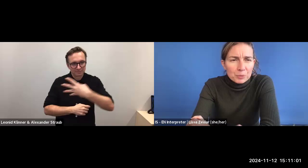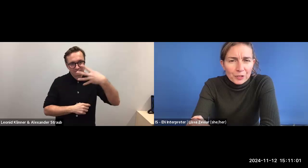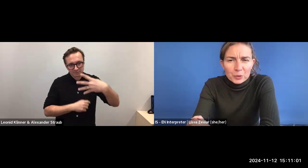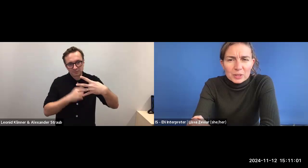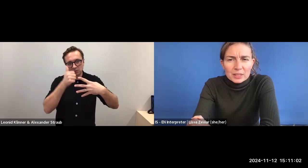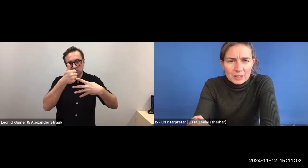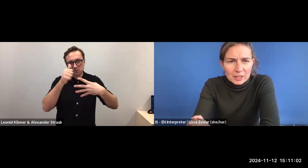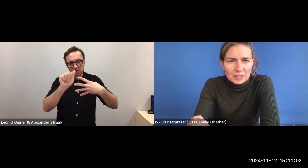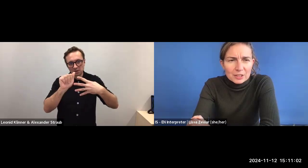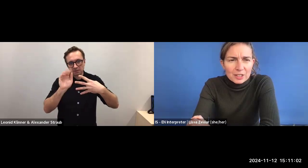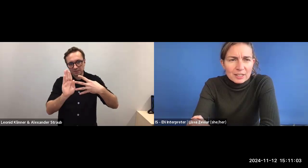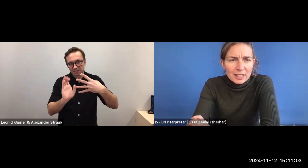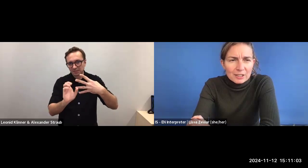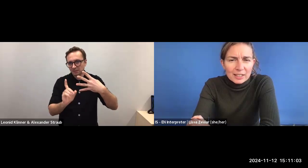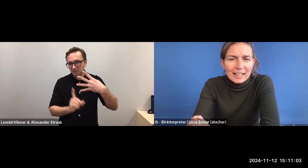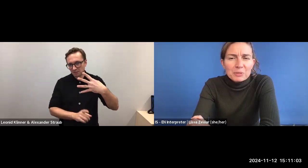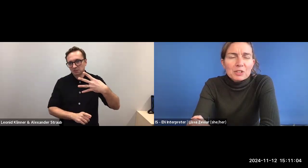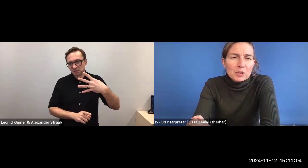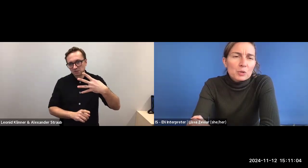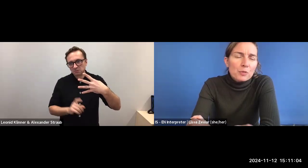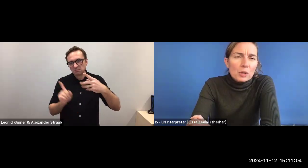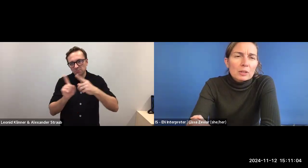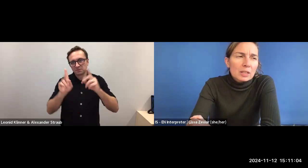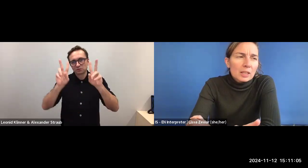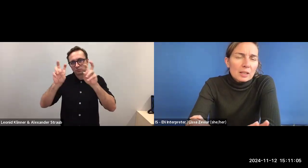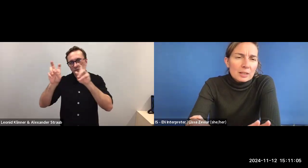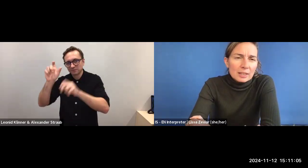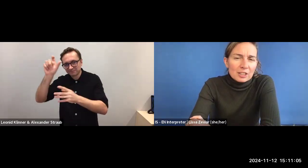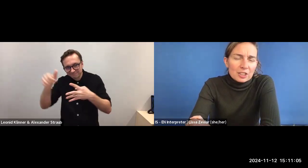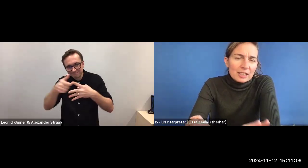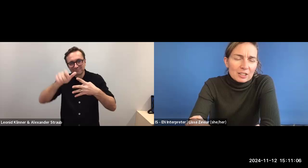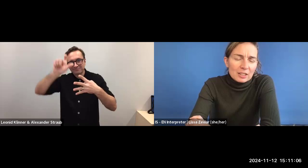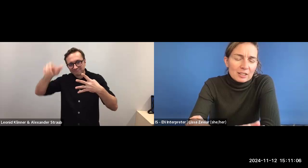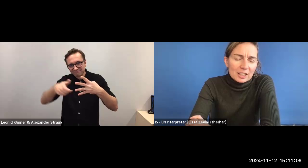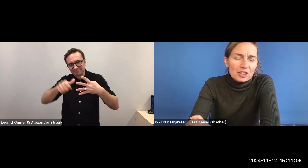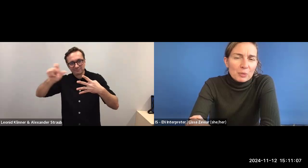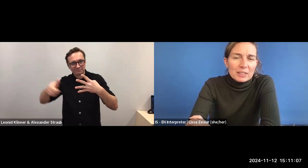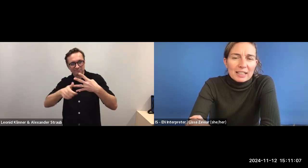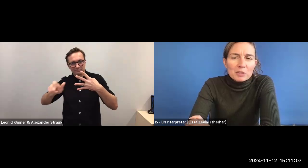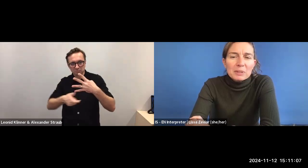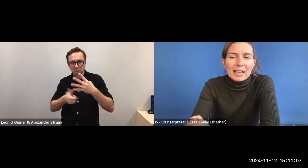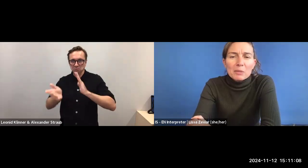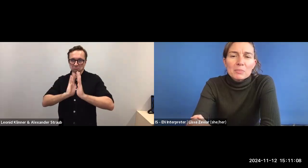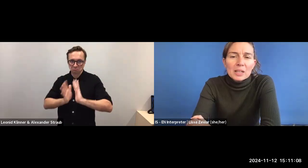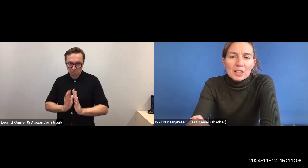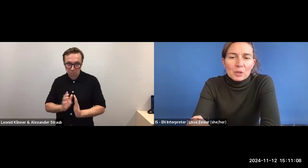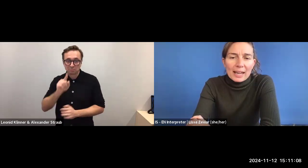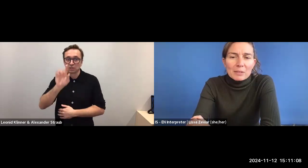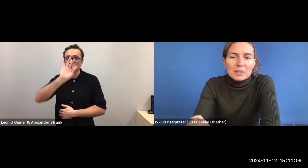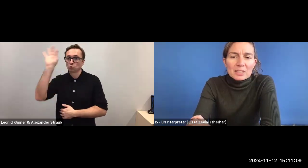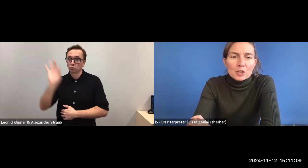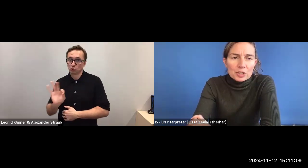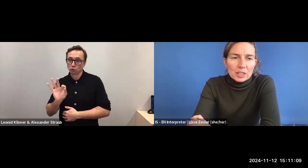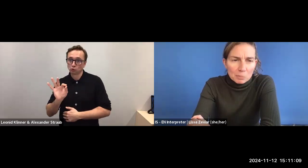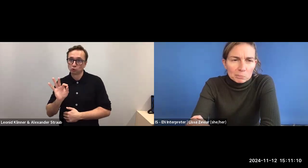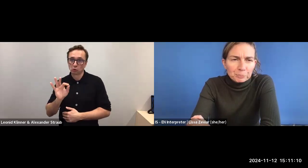We then brought those in to this area, and those 4 sections that we selected became